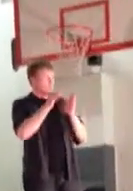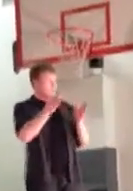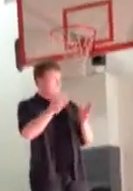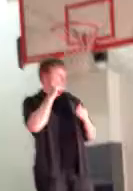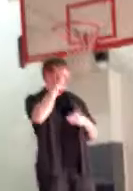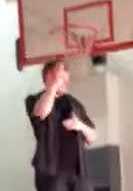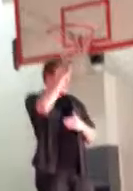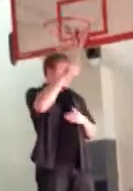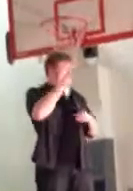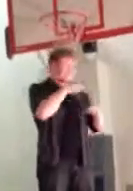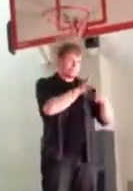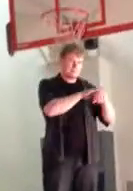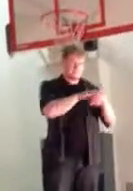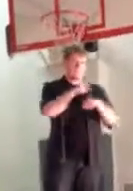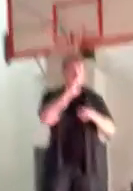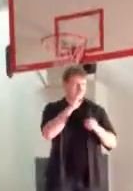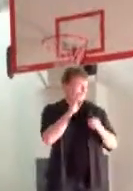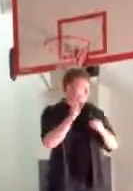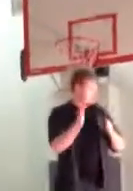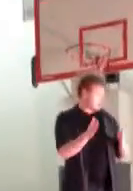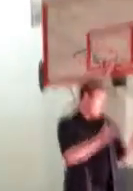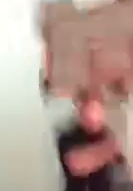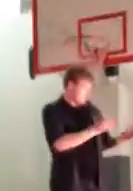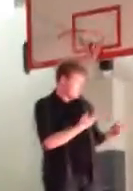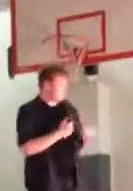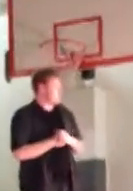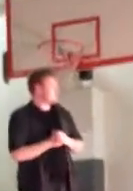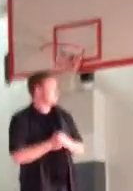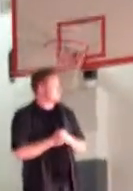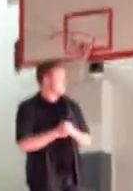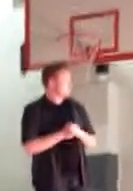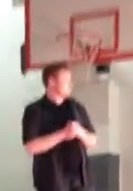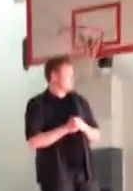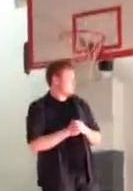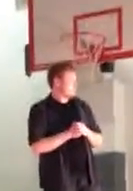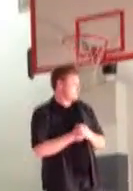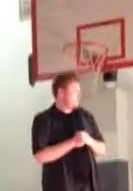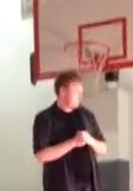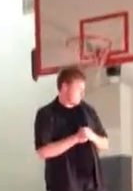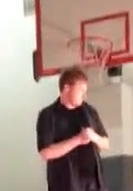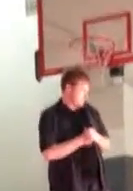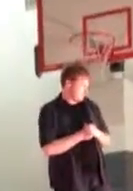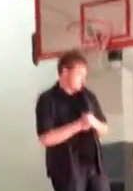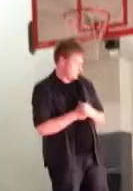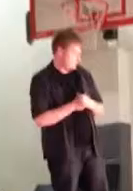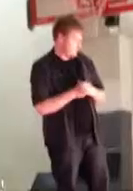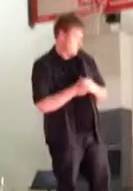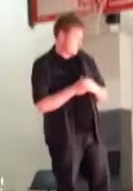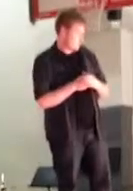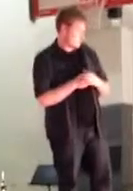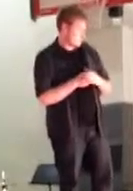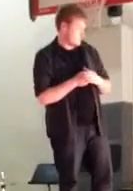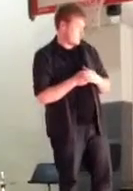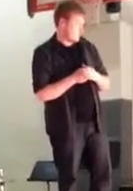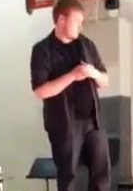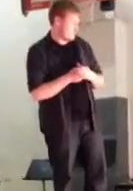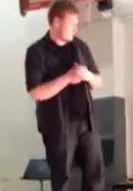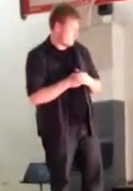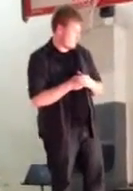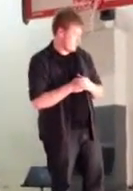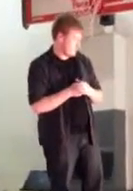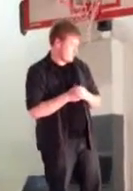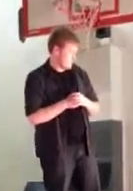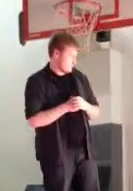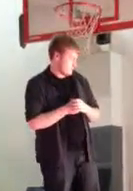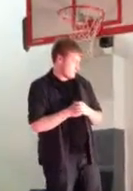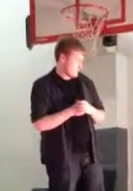Now, this is about interpreters, and I just want to prepare or warn any people who want